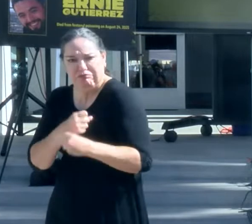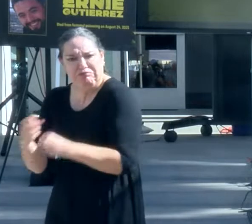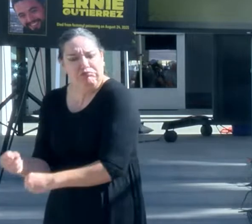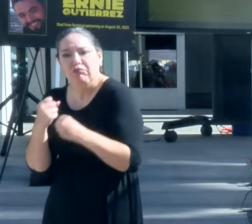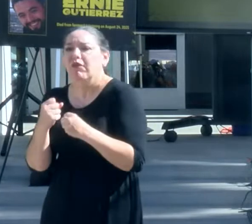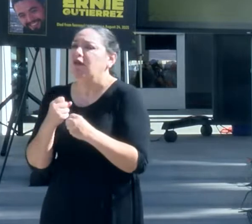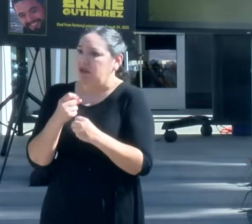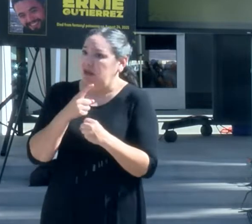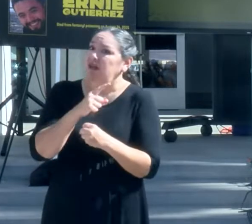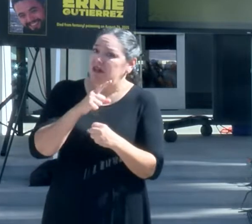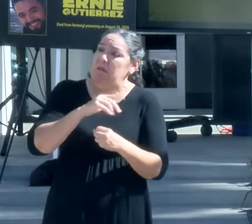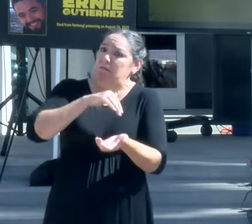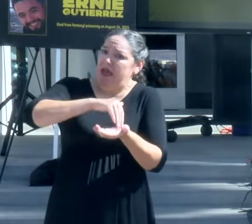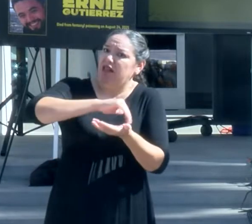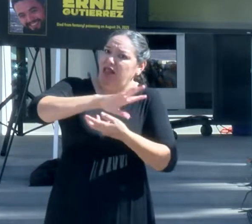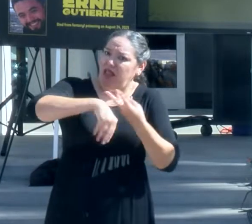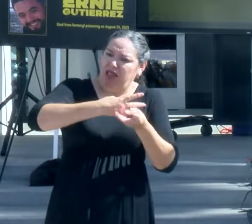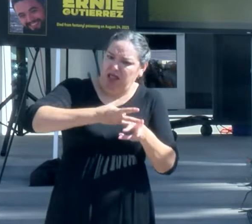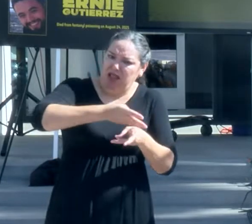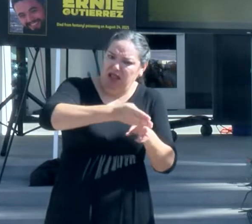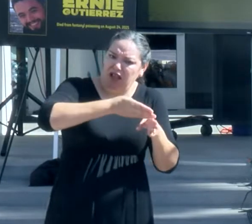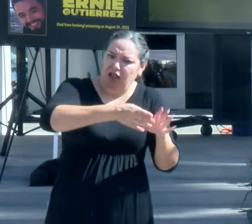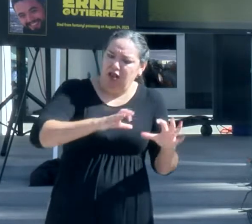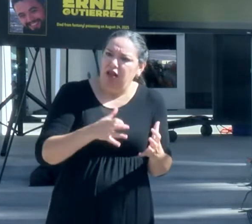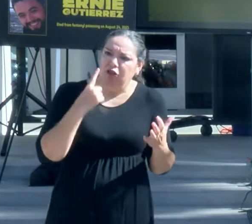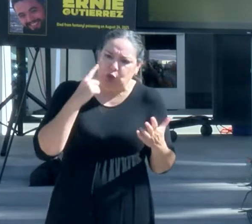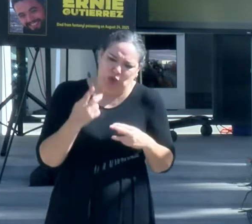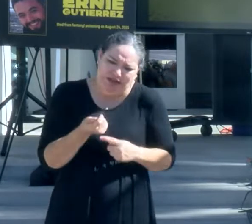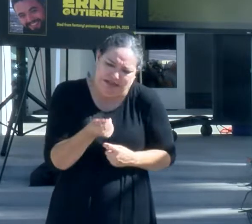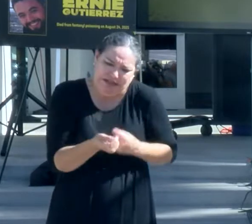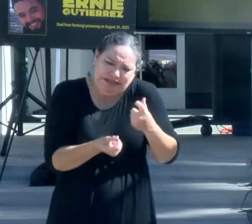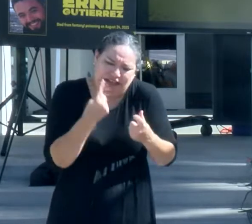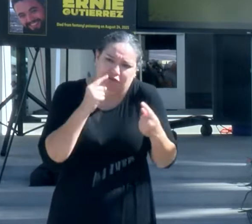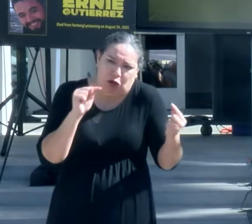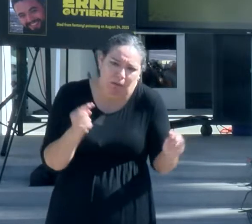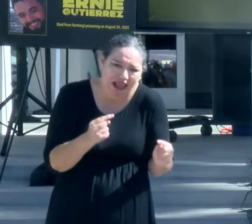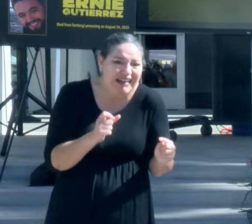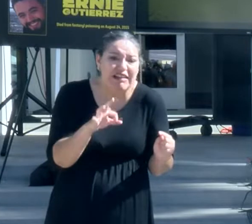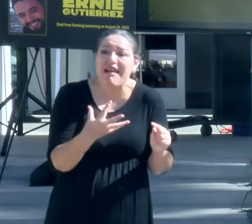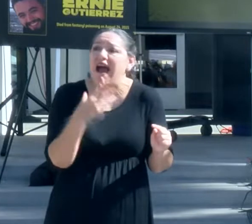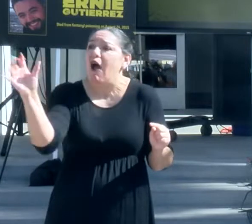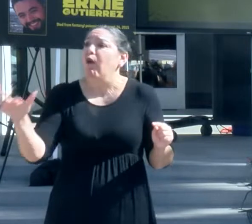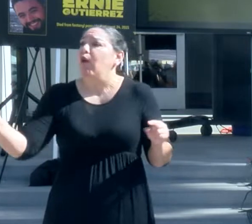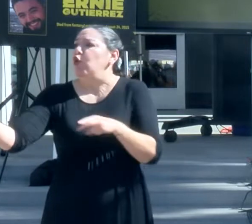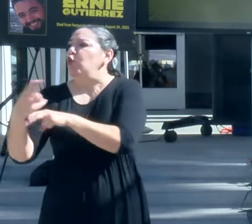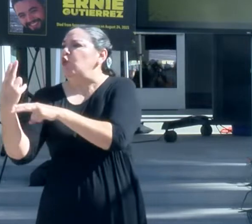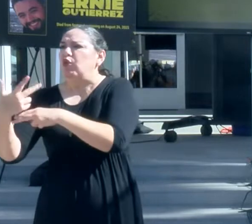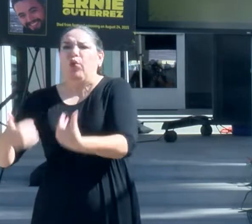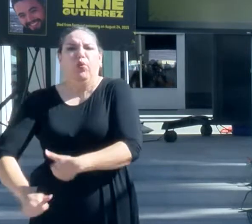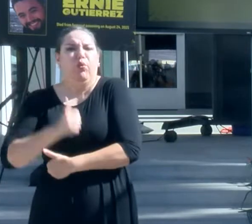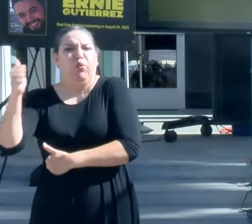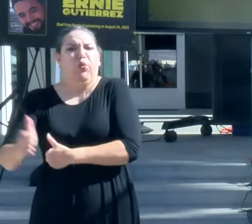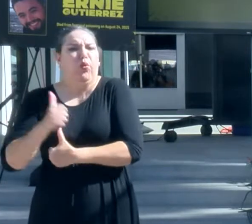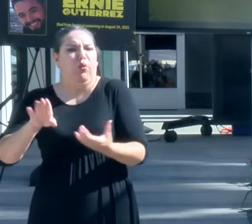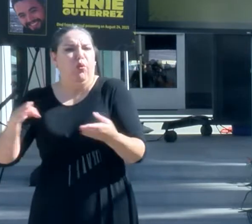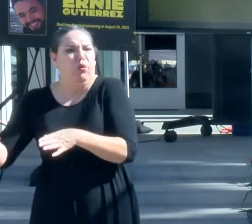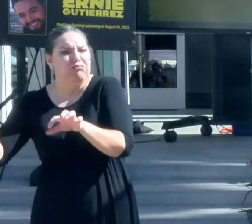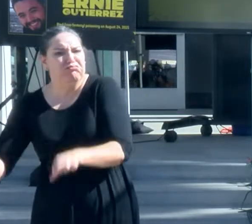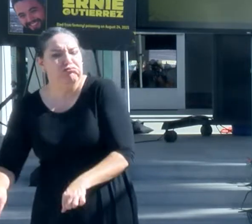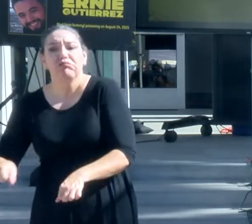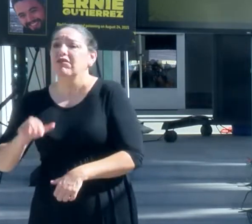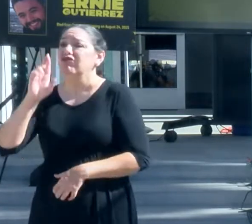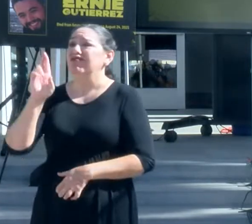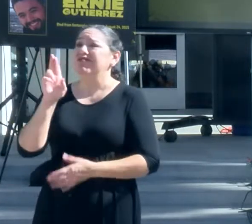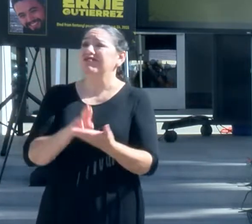pain. However, when used outside of that setting, it can be unforgiving and fatal. Our mission at Riverside University Health System is